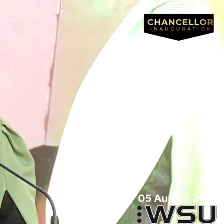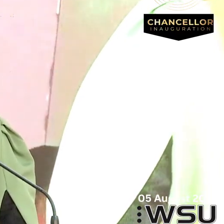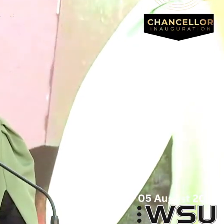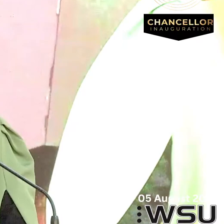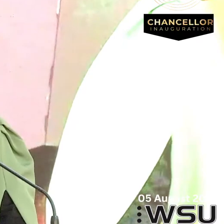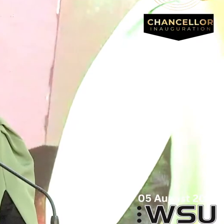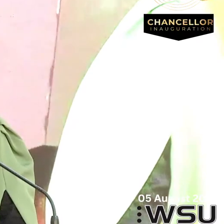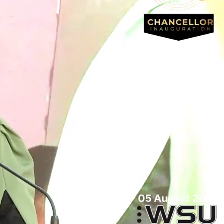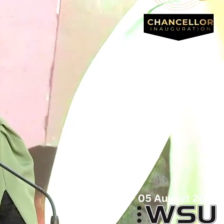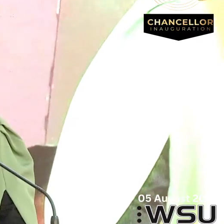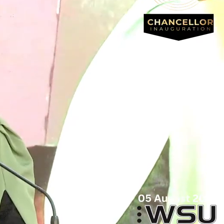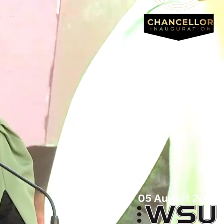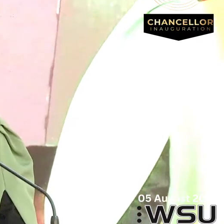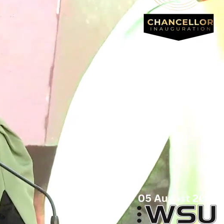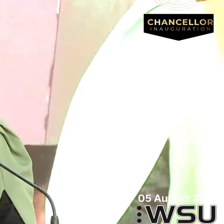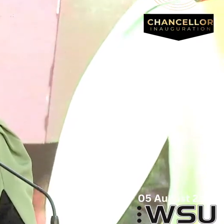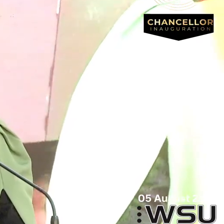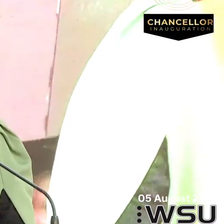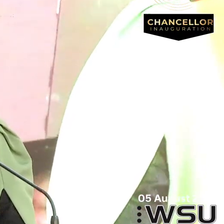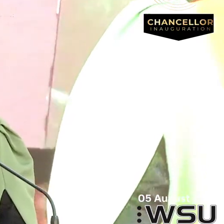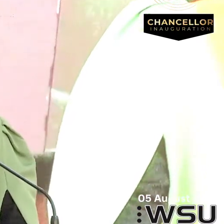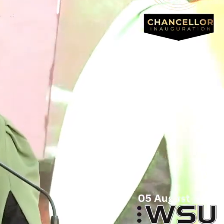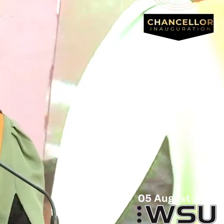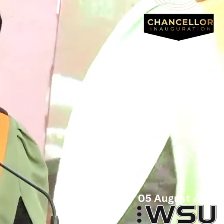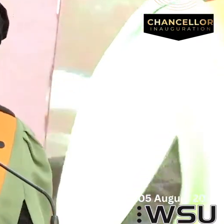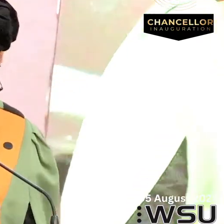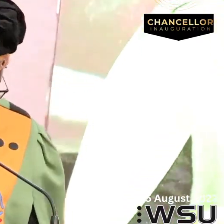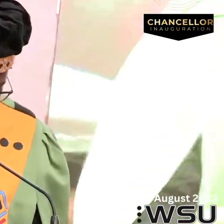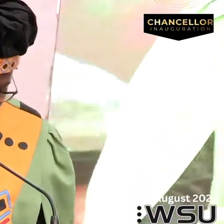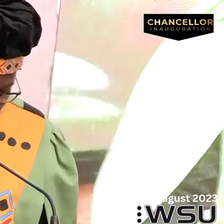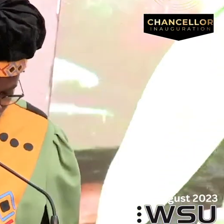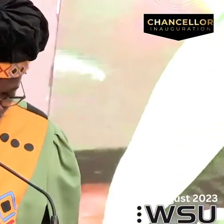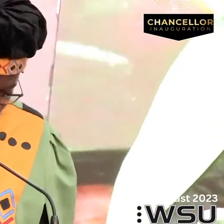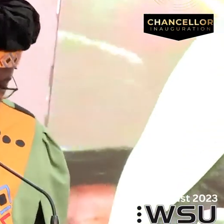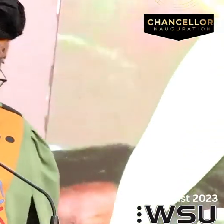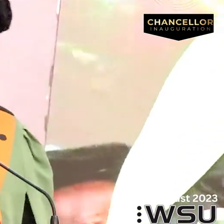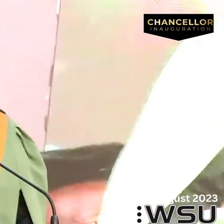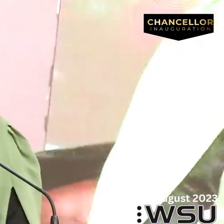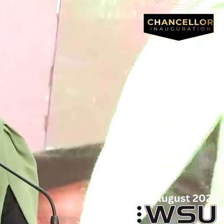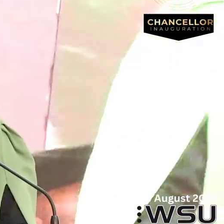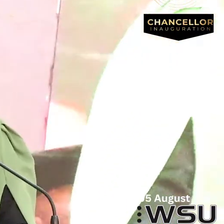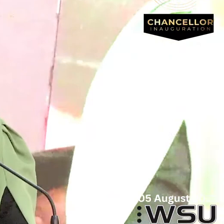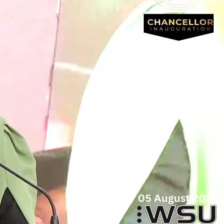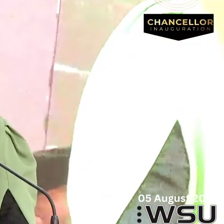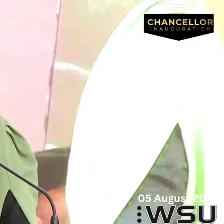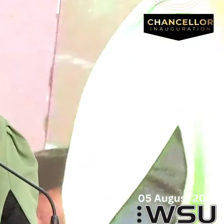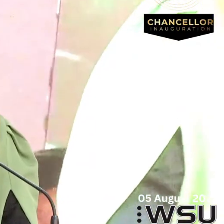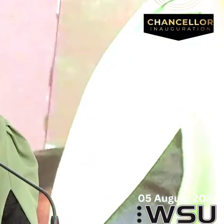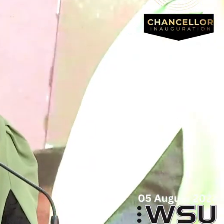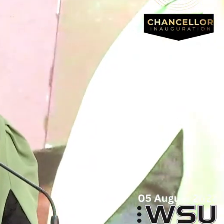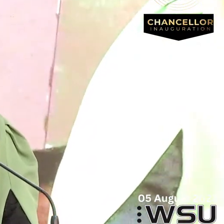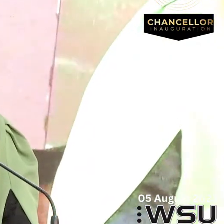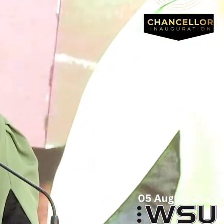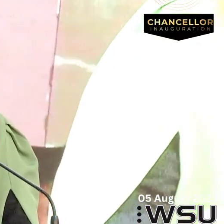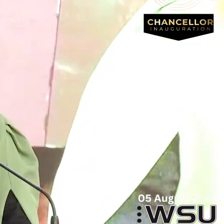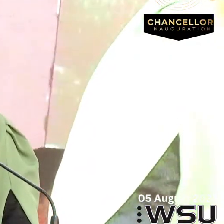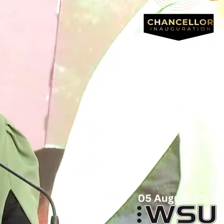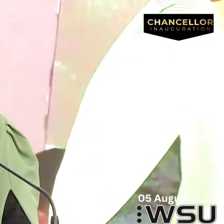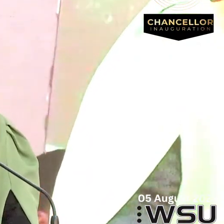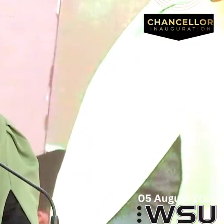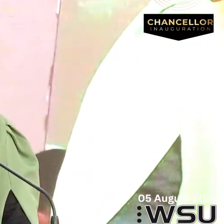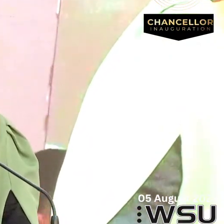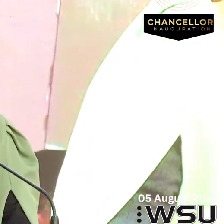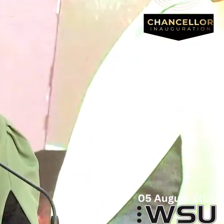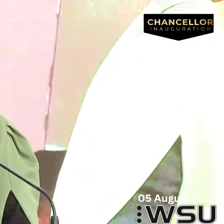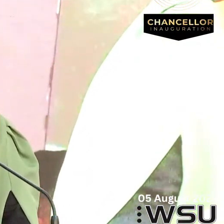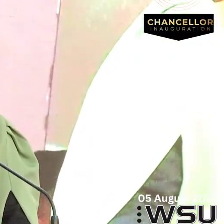So could be judge as a concord. Kubeko no kumkan,